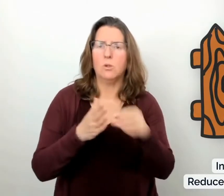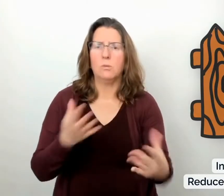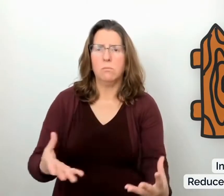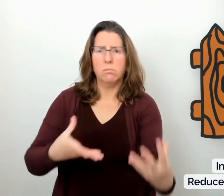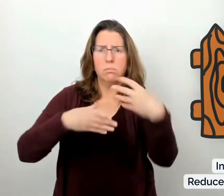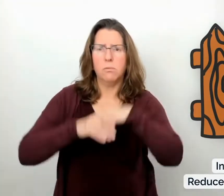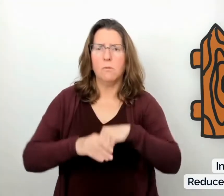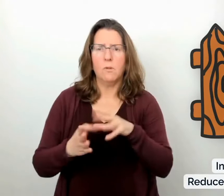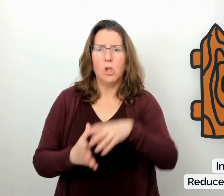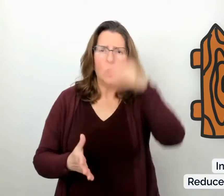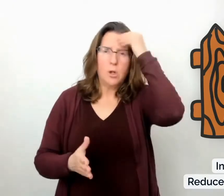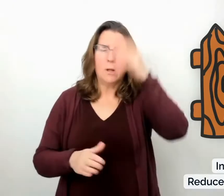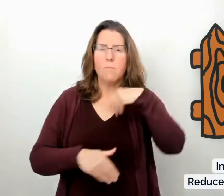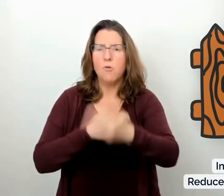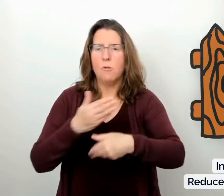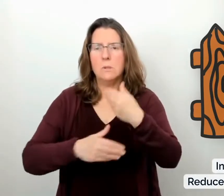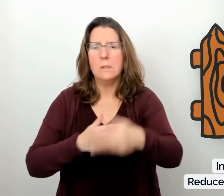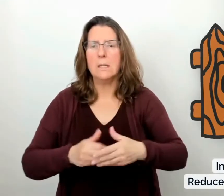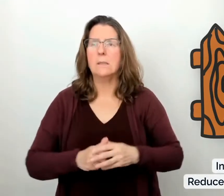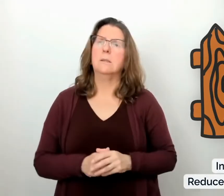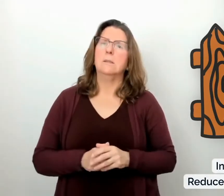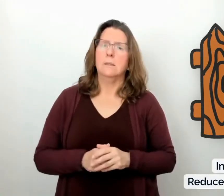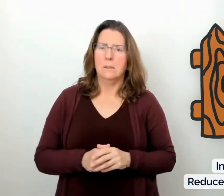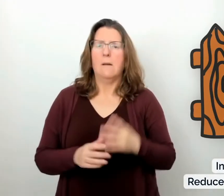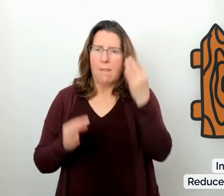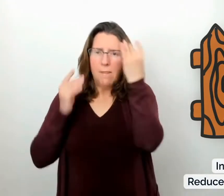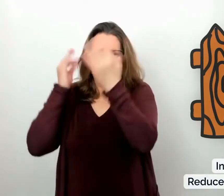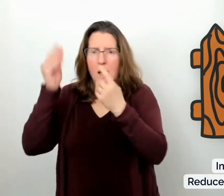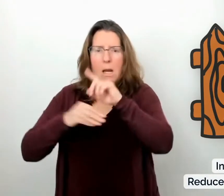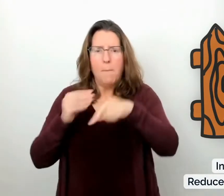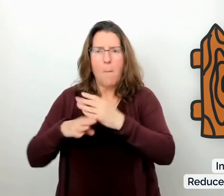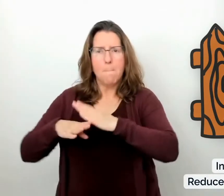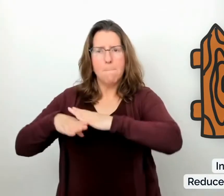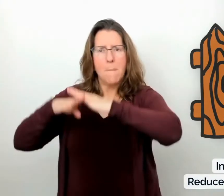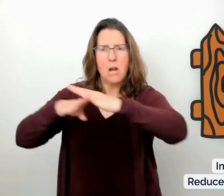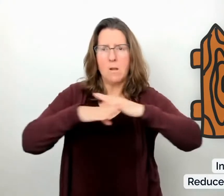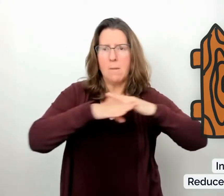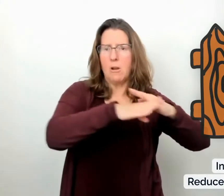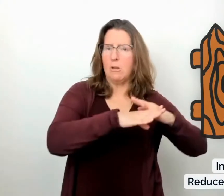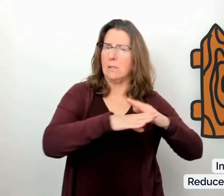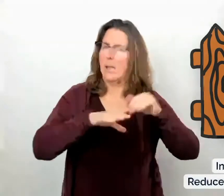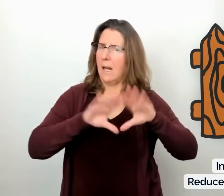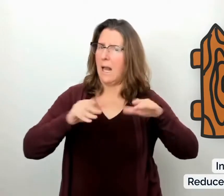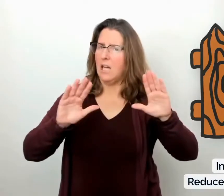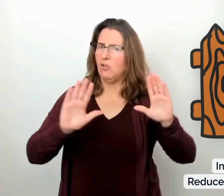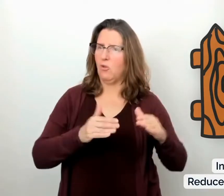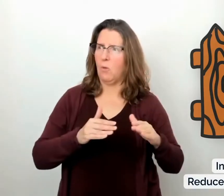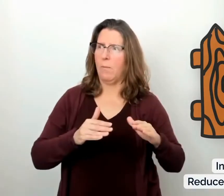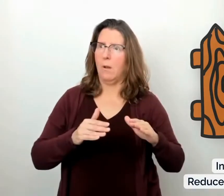One approach to effective engagement is to consider what barriers may interfere with students' engagement.